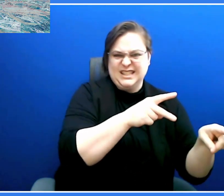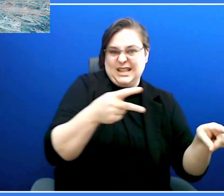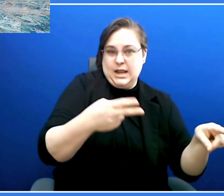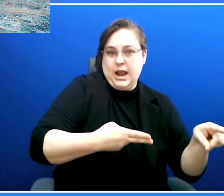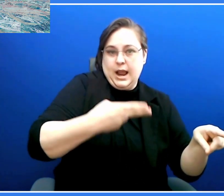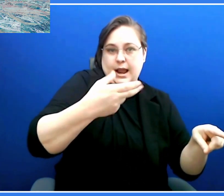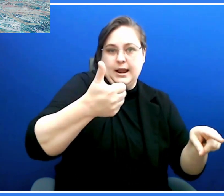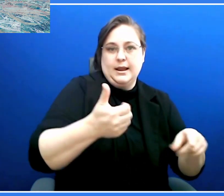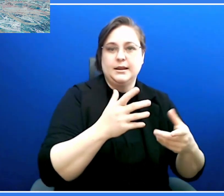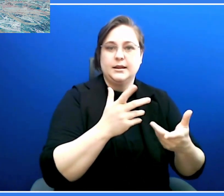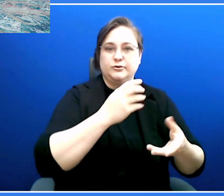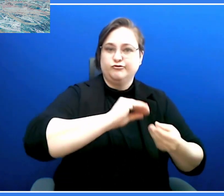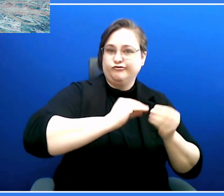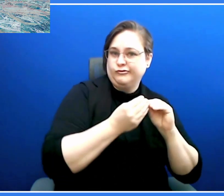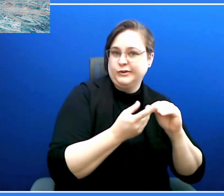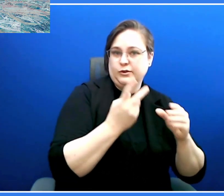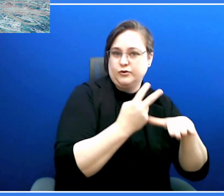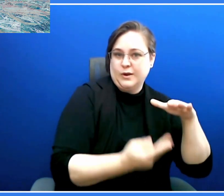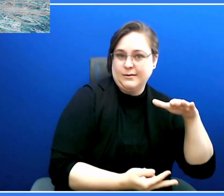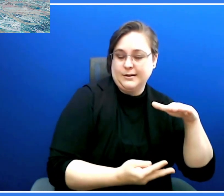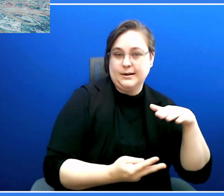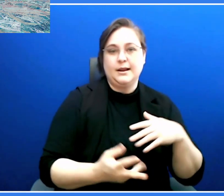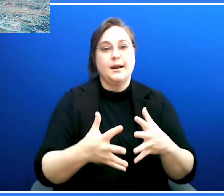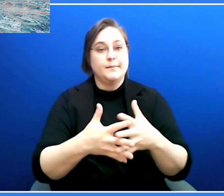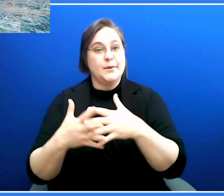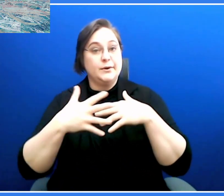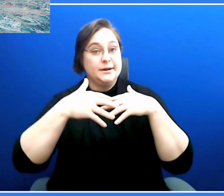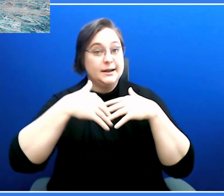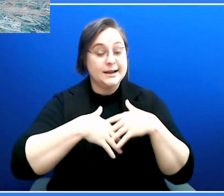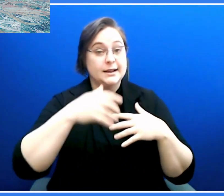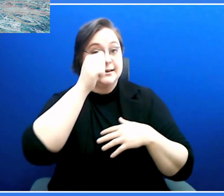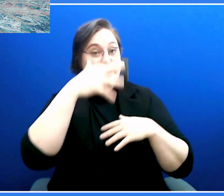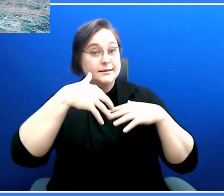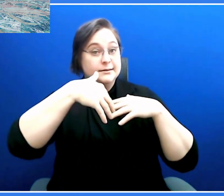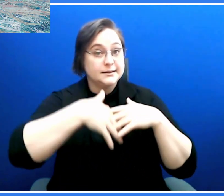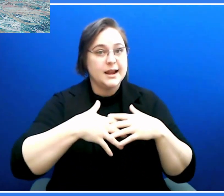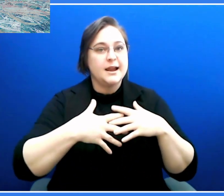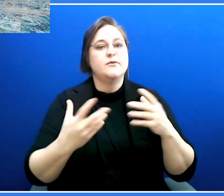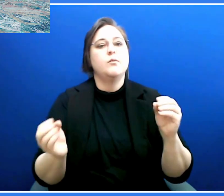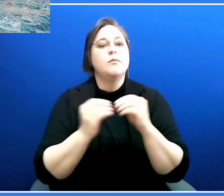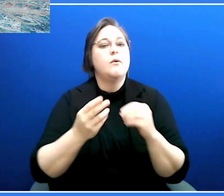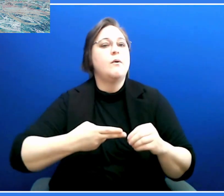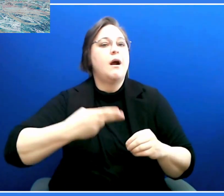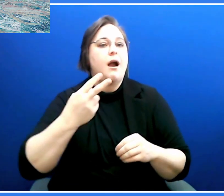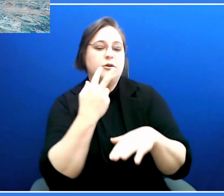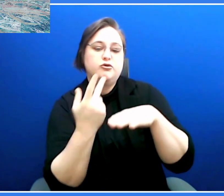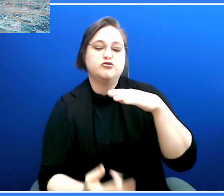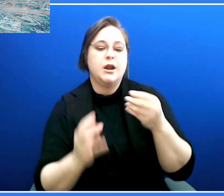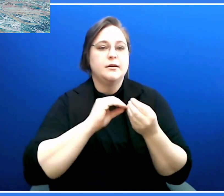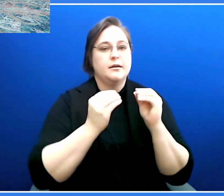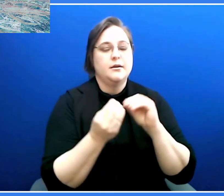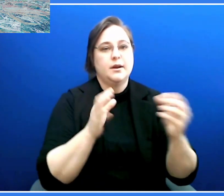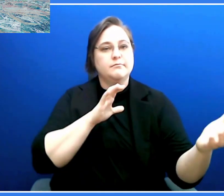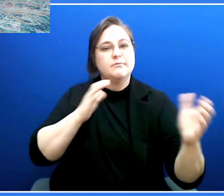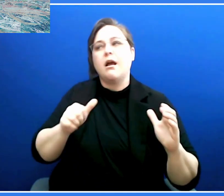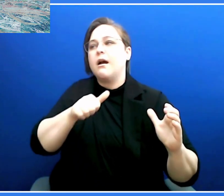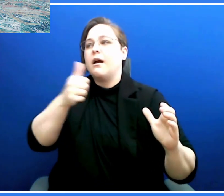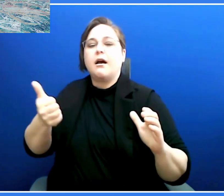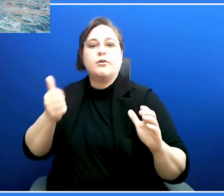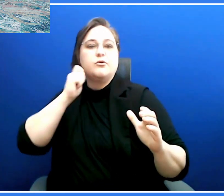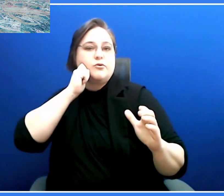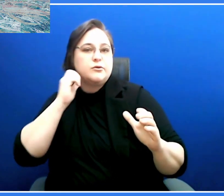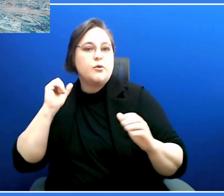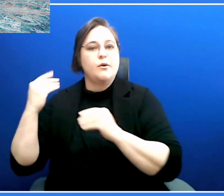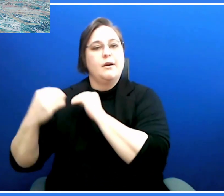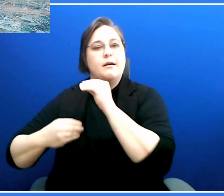Indian or Alaska Native people had higher drowning rates than people from other racial and ethnic groups. Black people